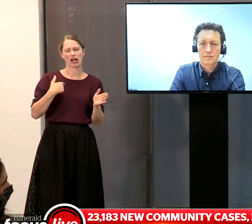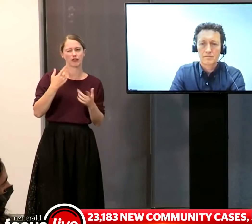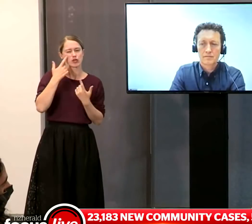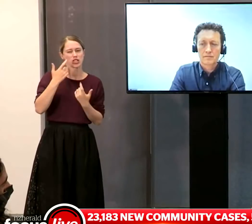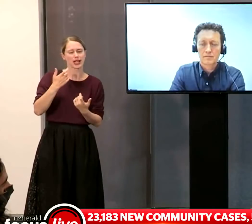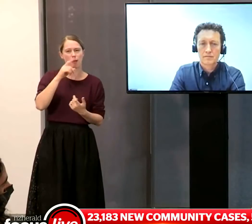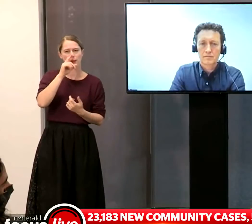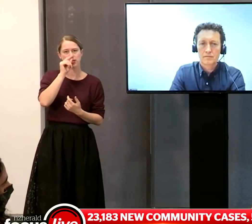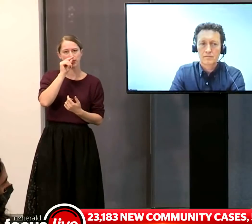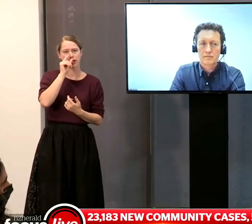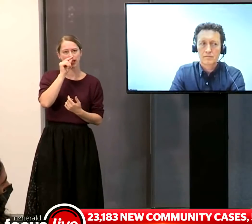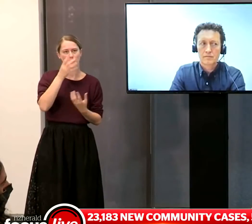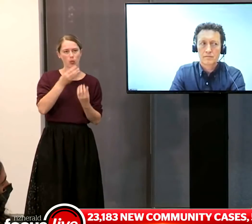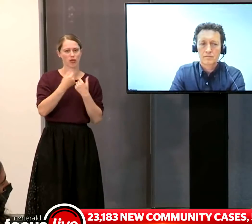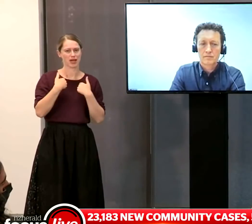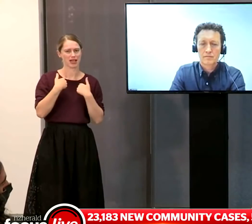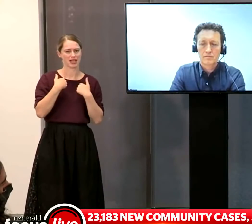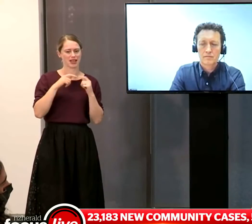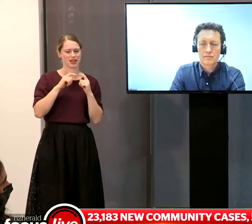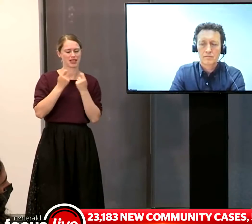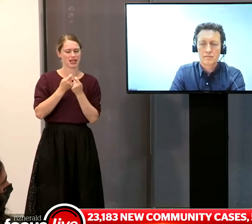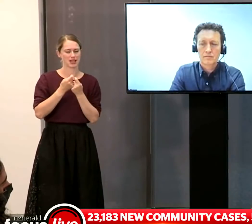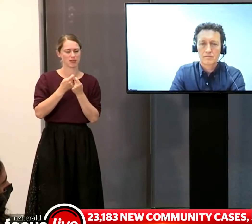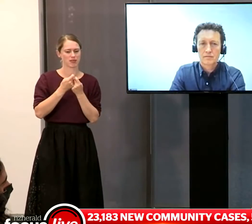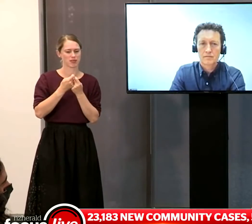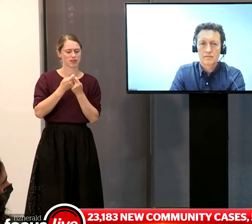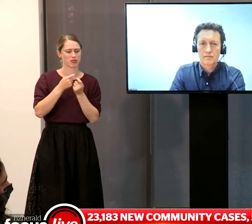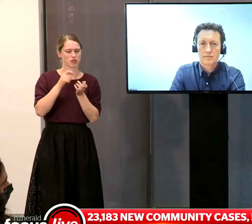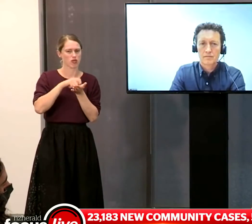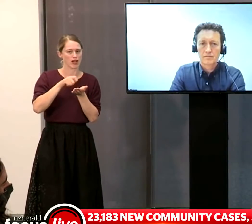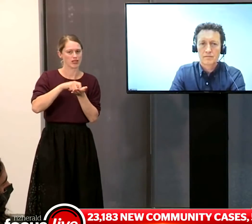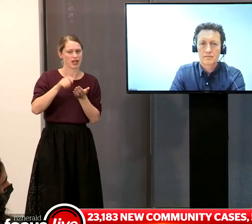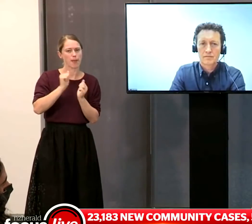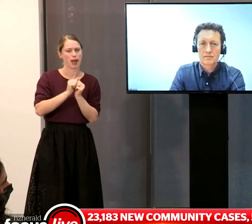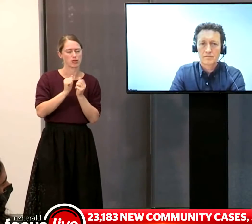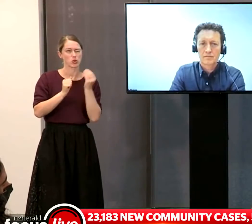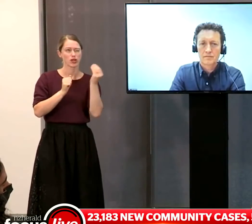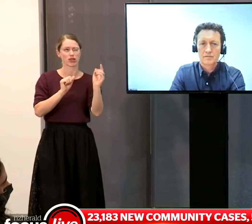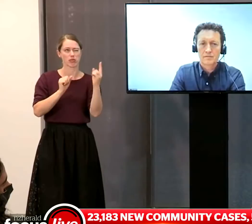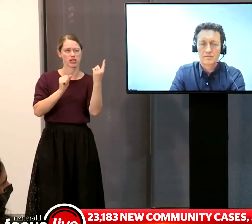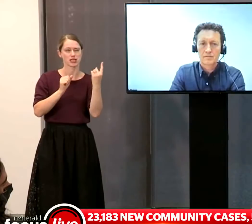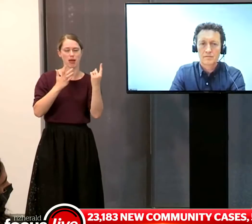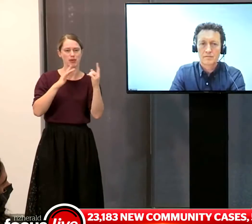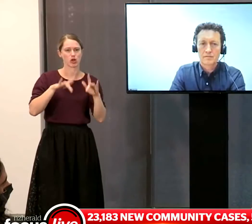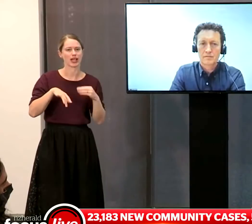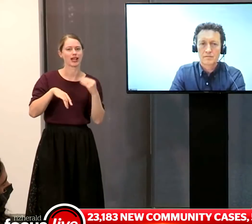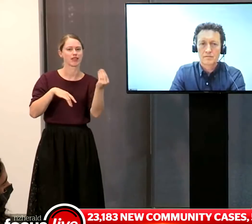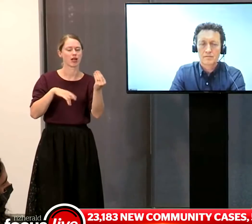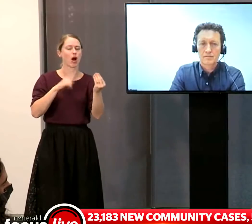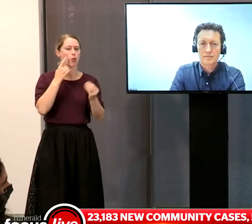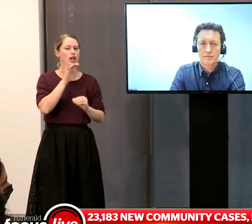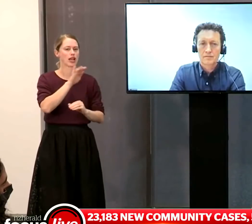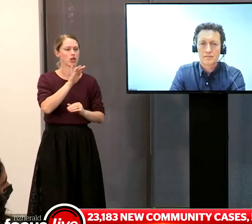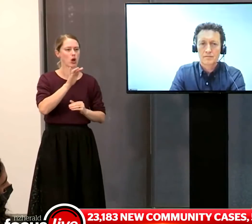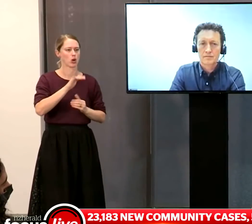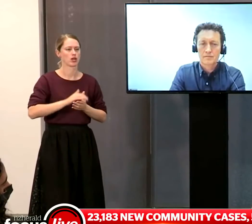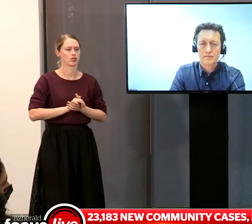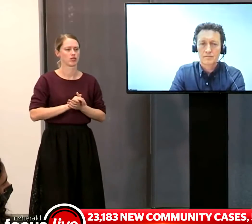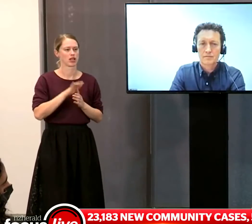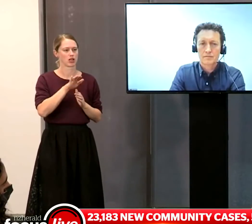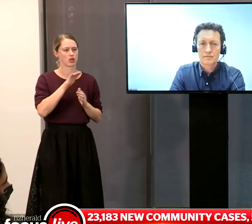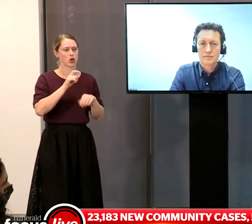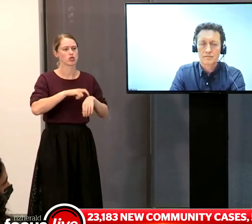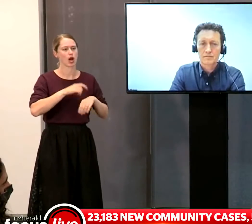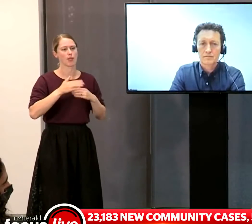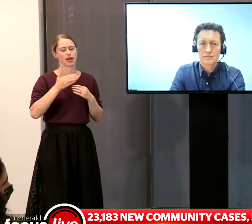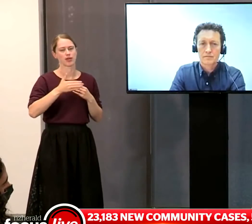to you and check. It may be sitting with me, and the team is off the back of that advice writing a paper for the minister, but we'll come back and just let you know and give you an indication of